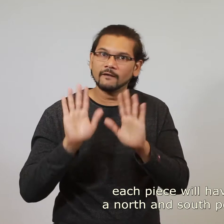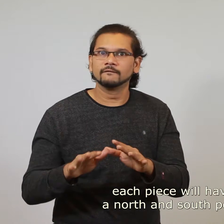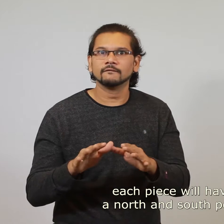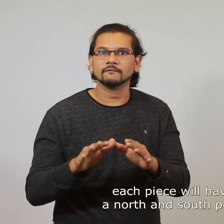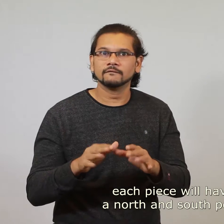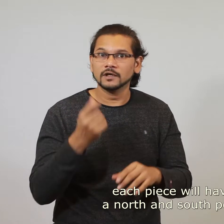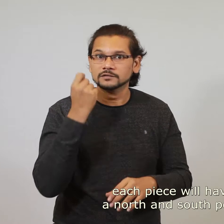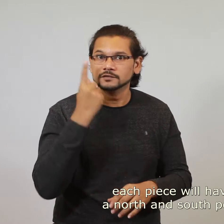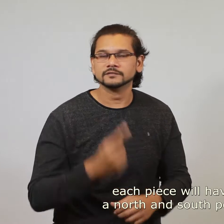pole.